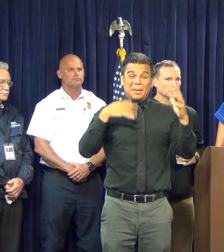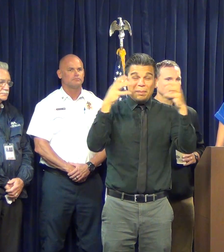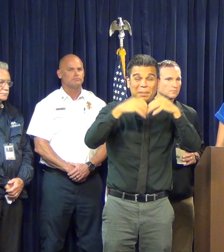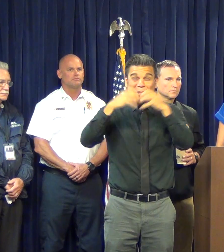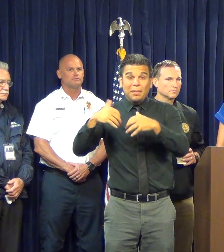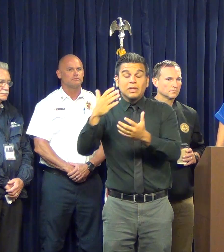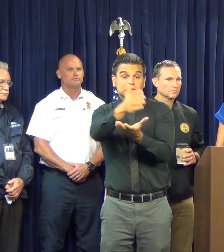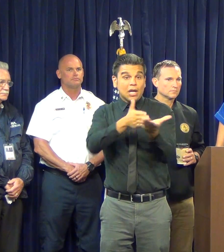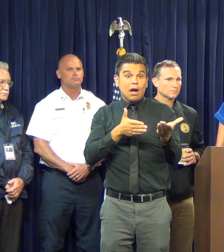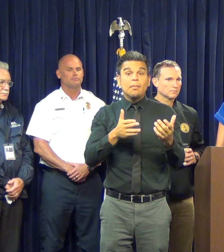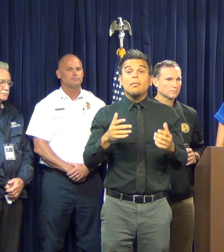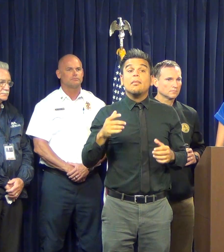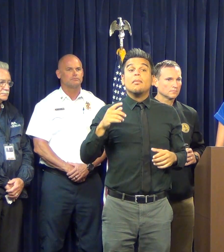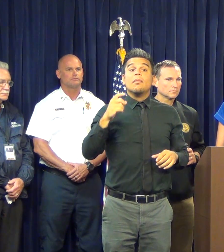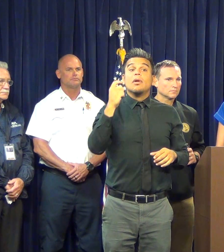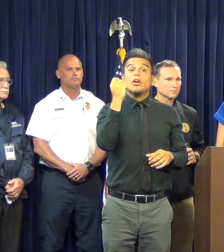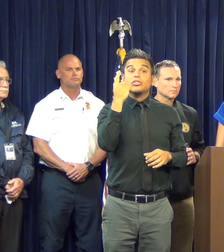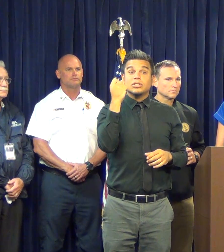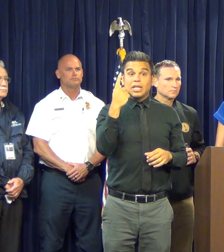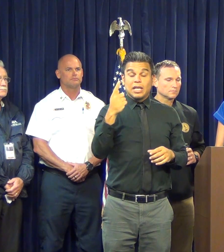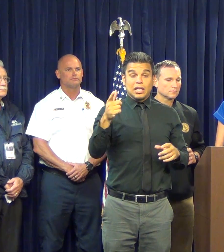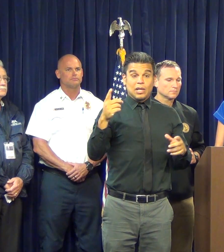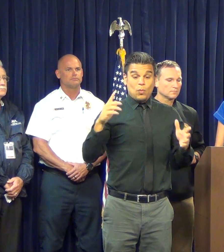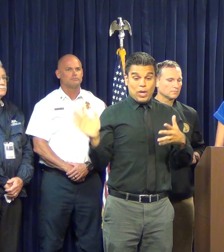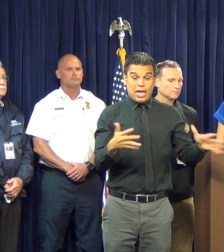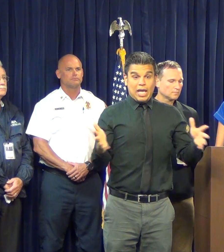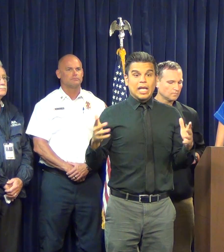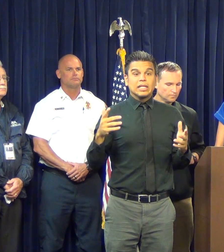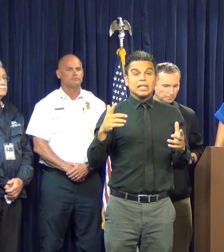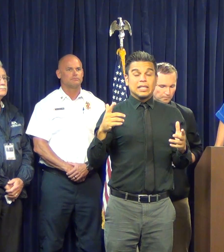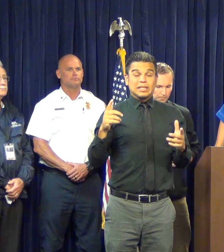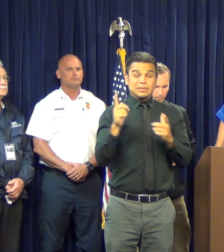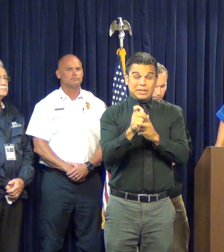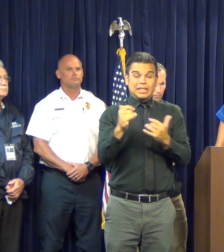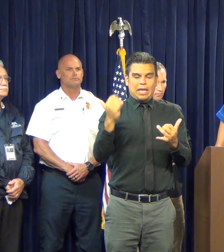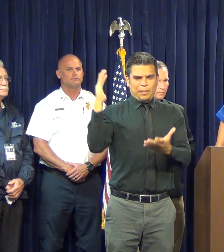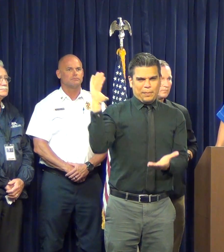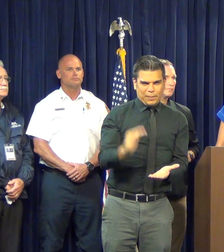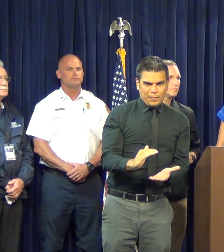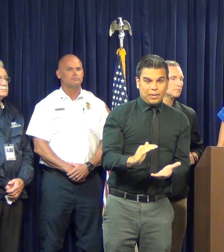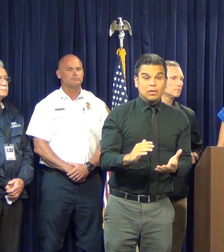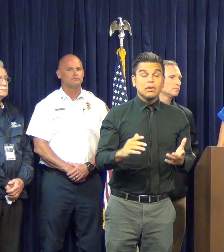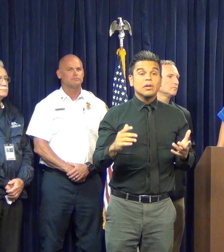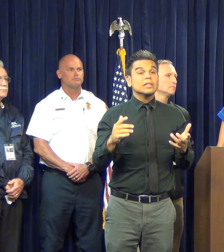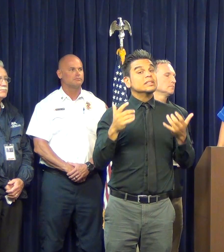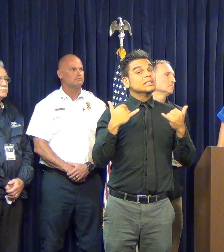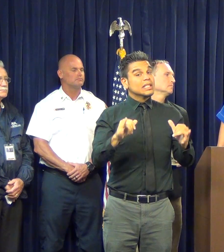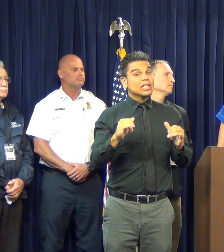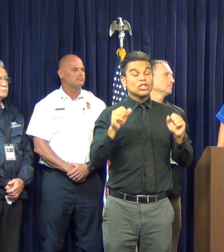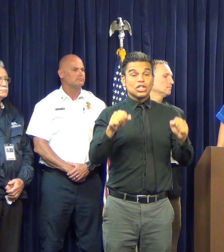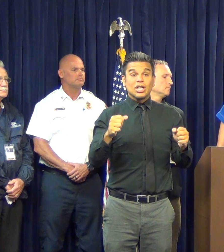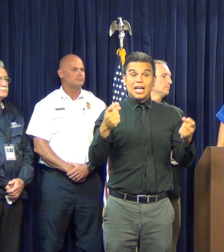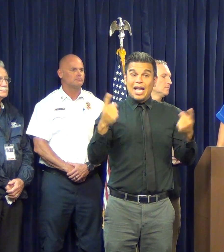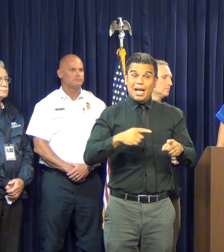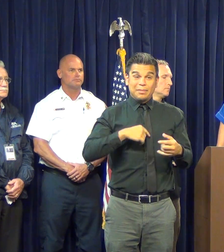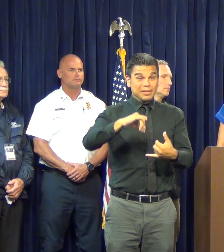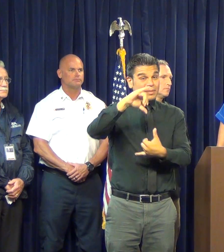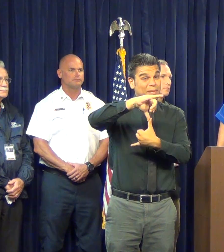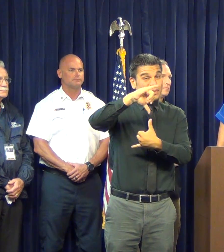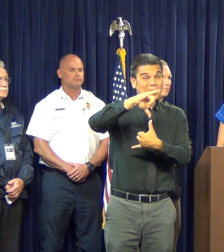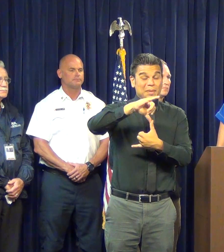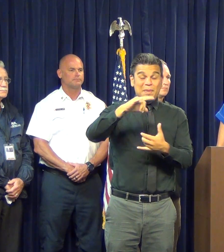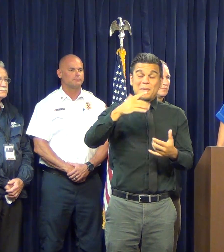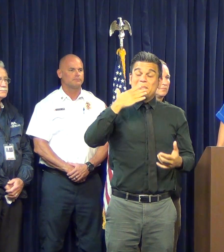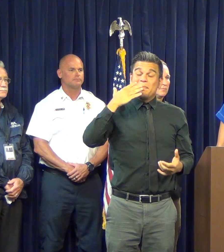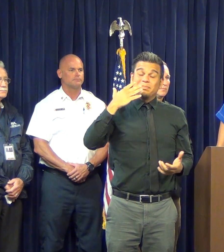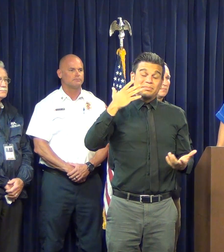magnitude has decreased since this time yesterday. In terms of storm surge, there is still the potential for life-threatening storm surge along the